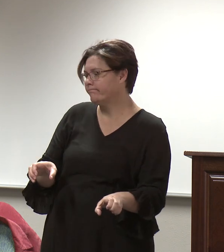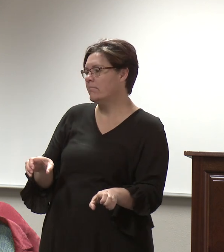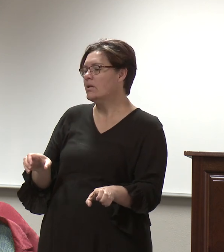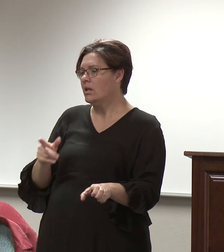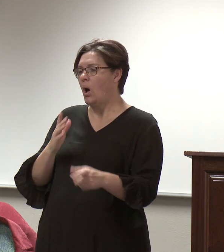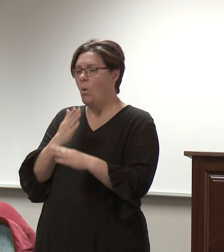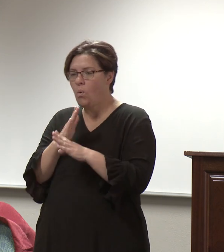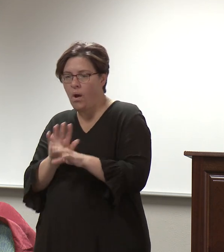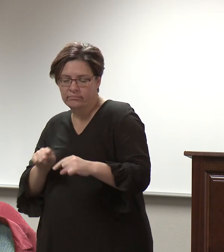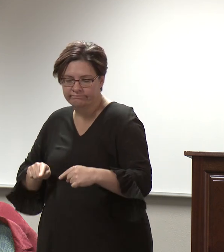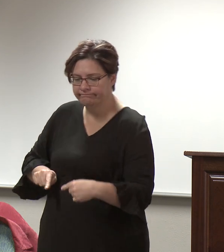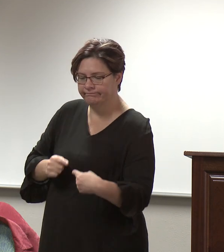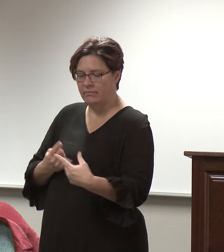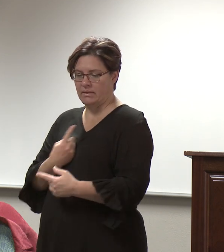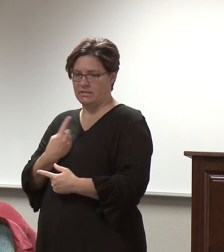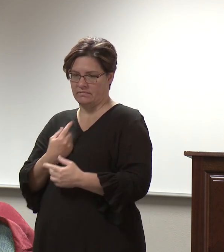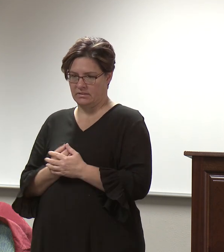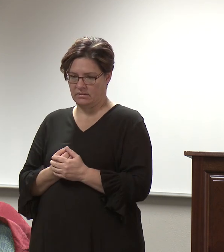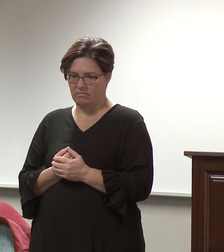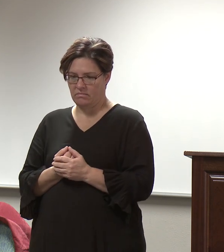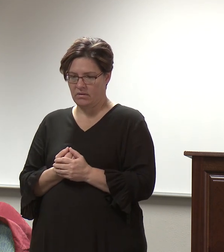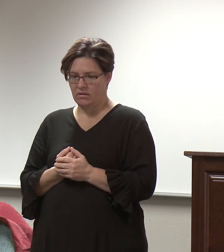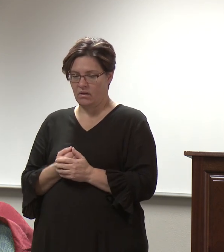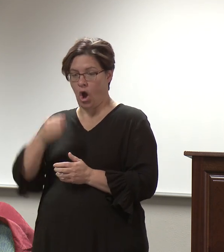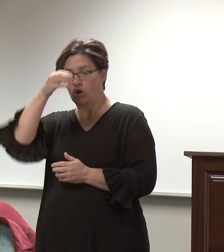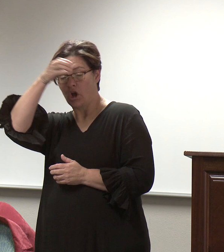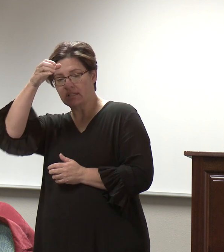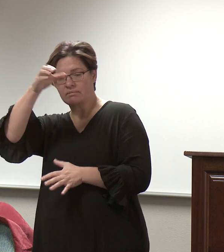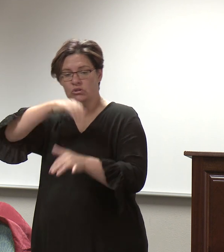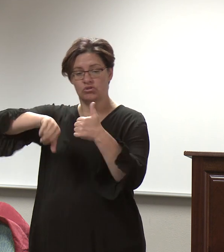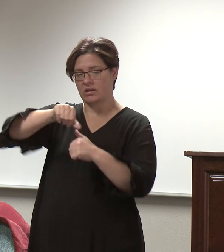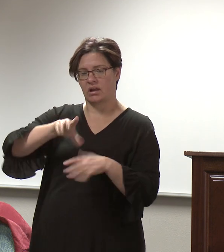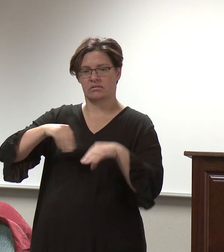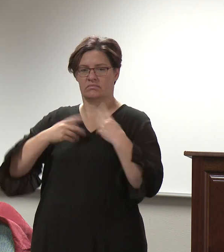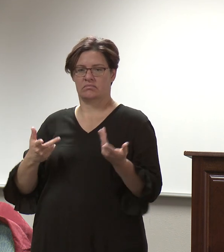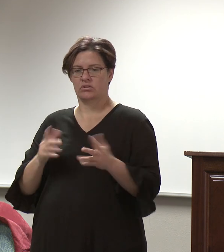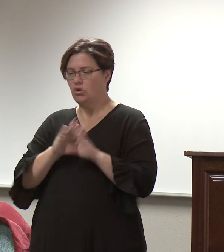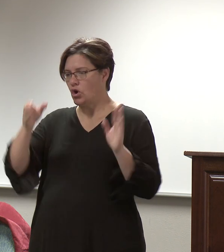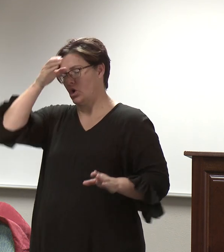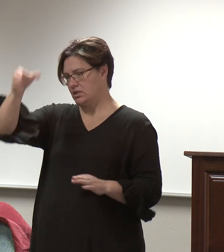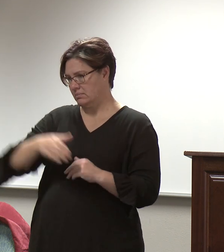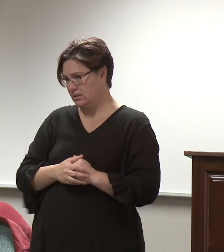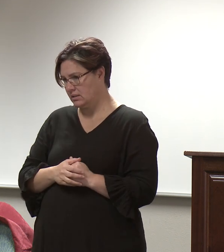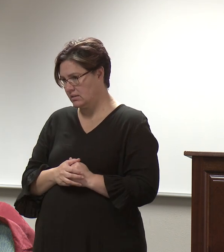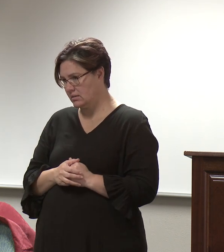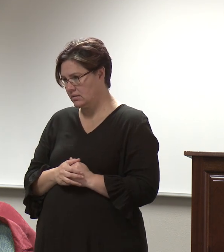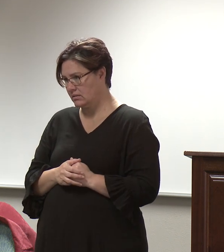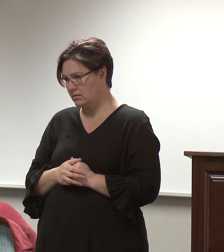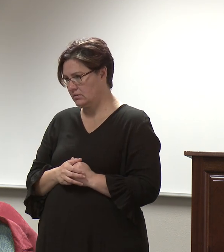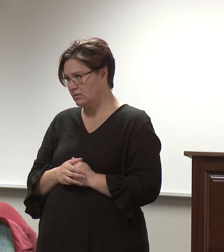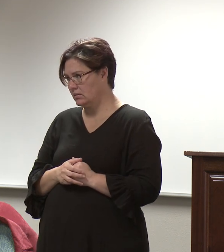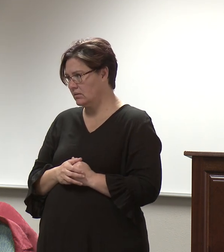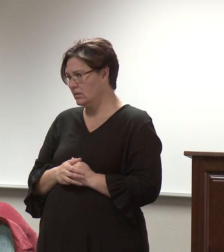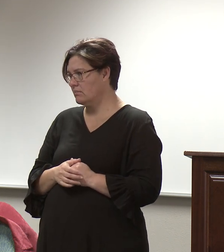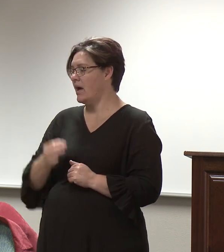against themselves. That is to say, for instance, I don't accept the concept of civil society. I think it's a non-concept. Yes. But I think that there are